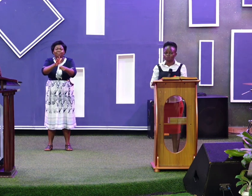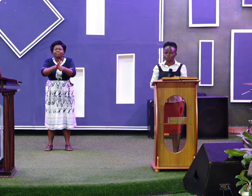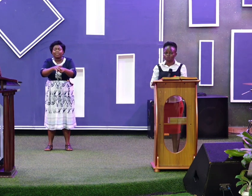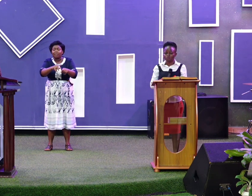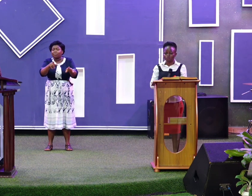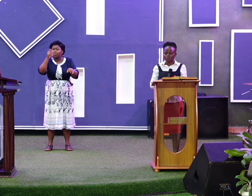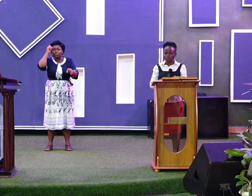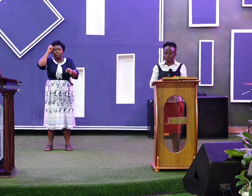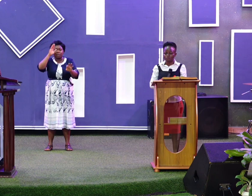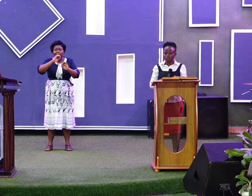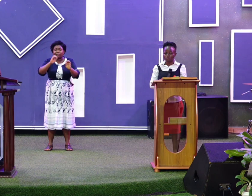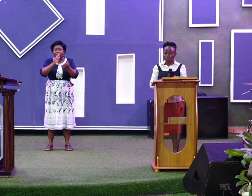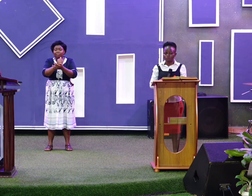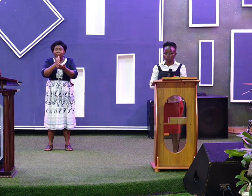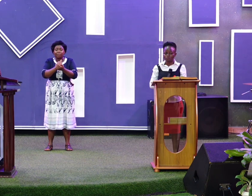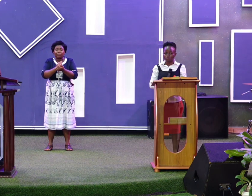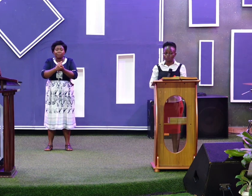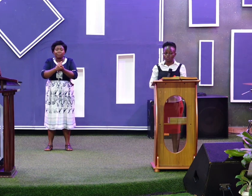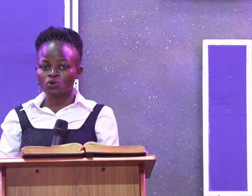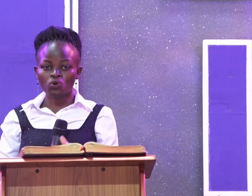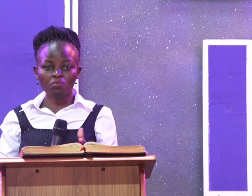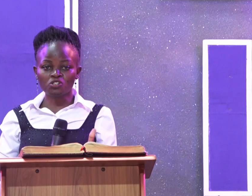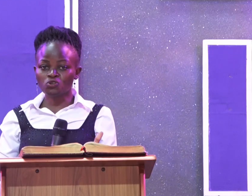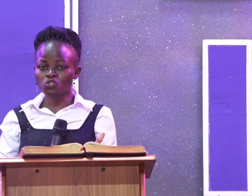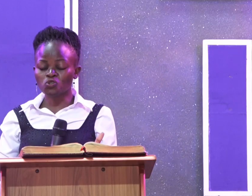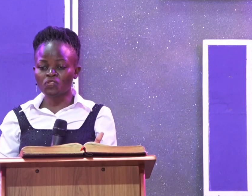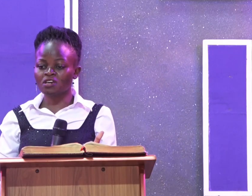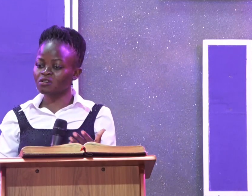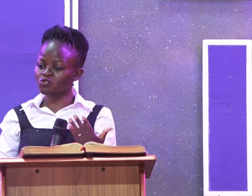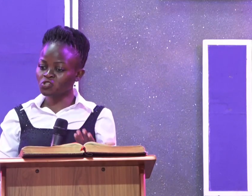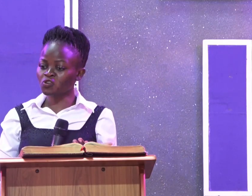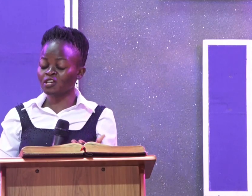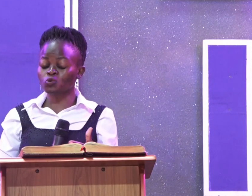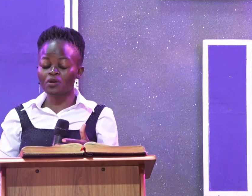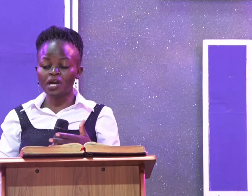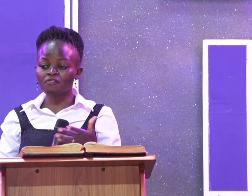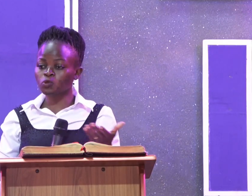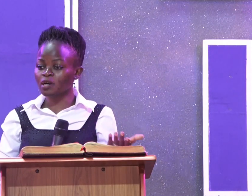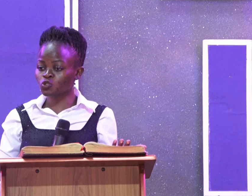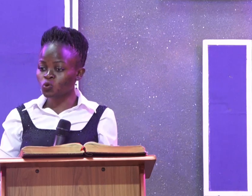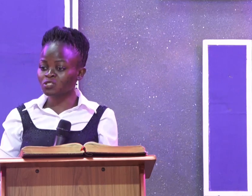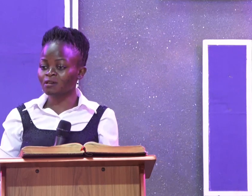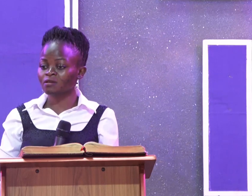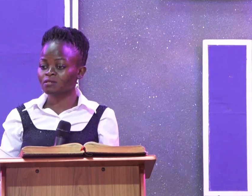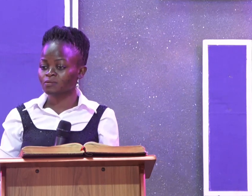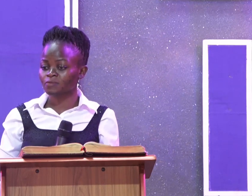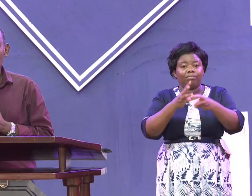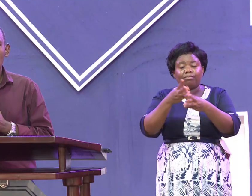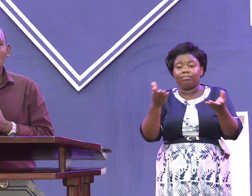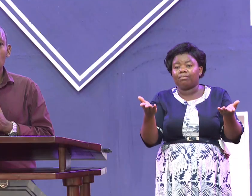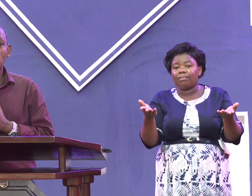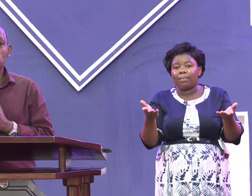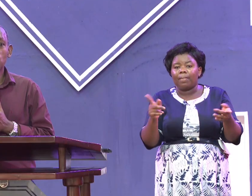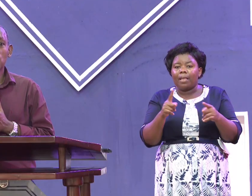tuyinza obutakimanya bukulu bwa kubeera n'amazzi ge tulina. We may not know the reason as to why we have too much water.